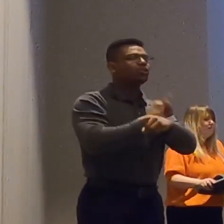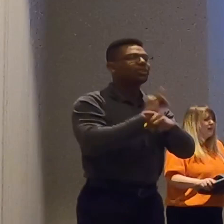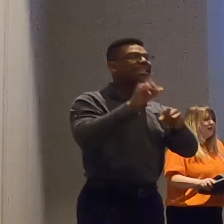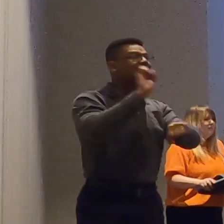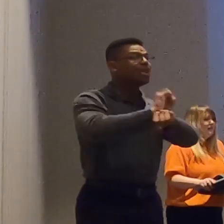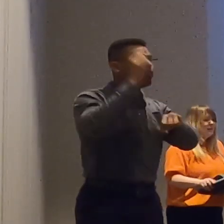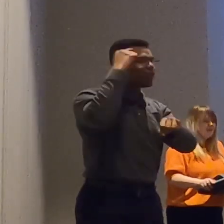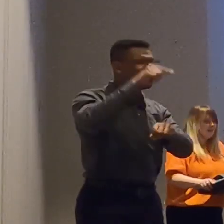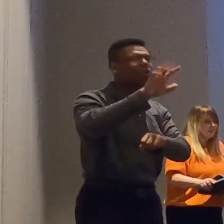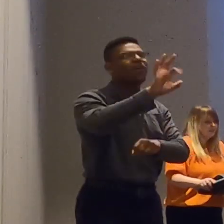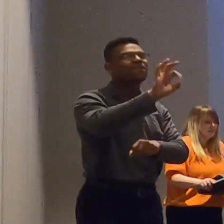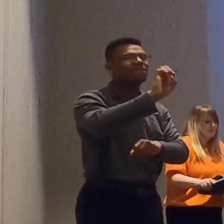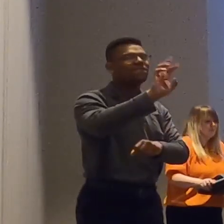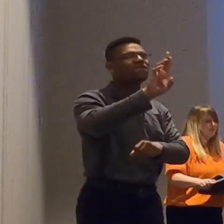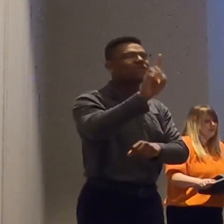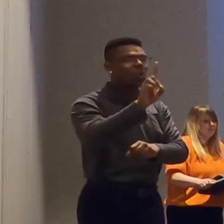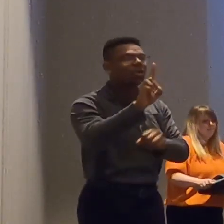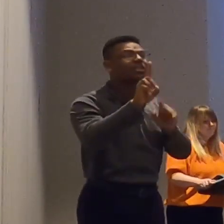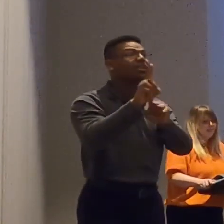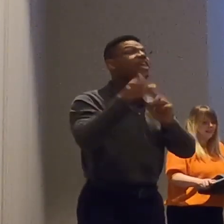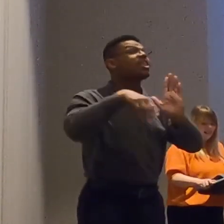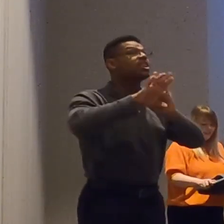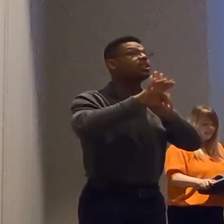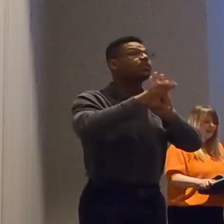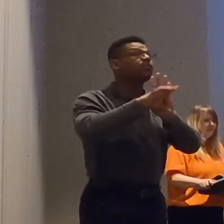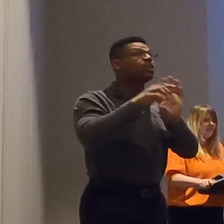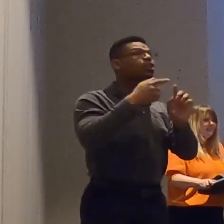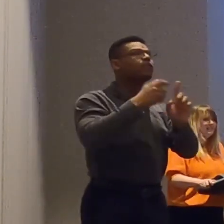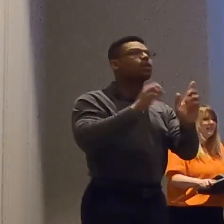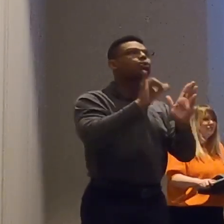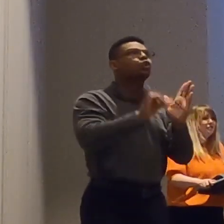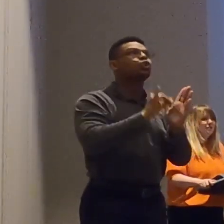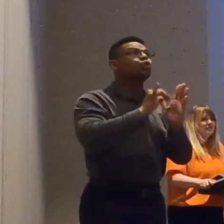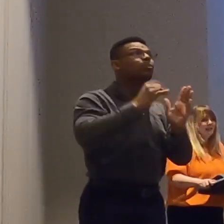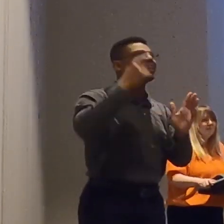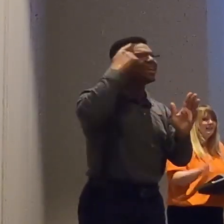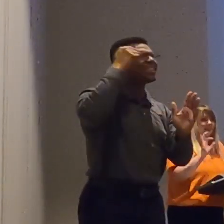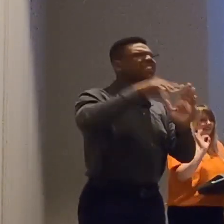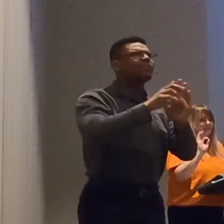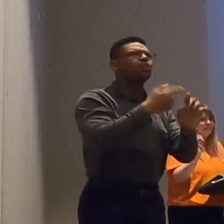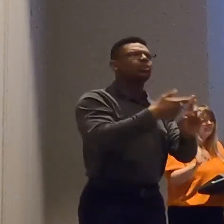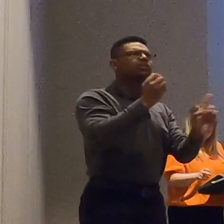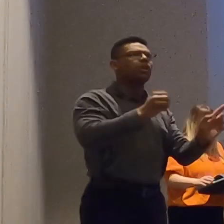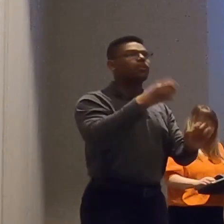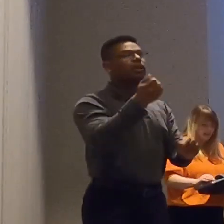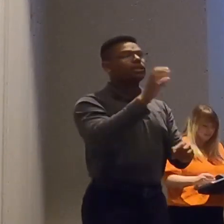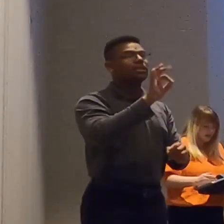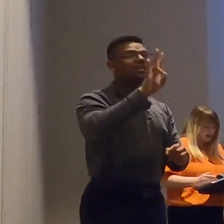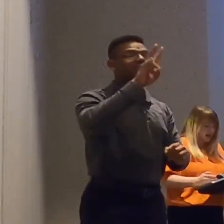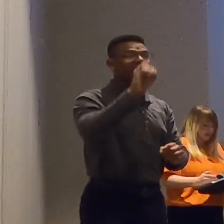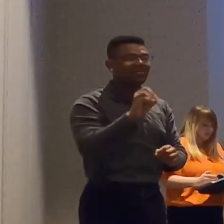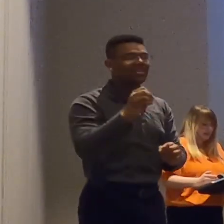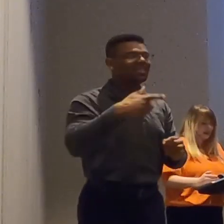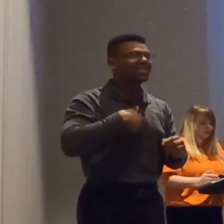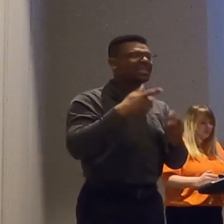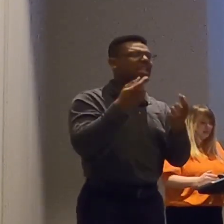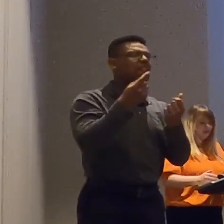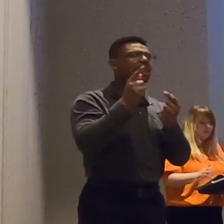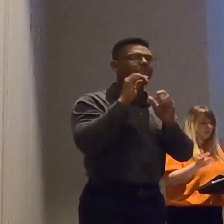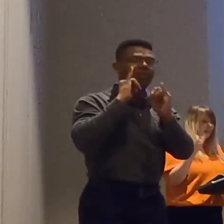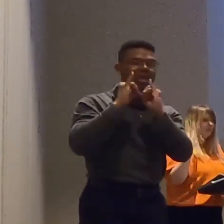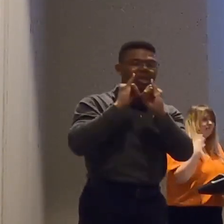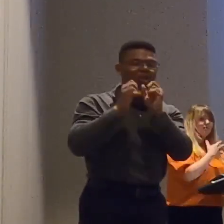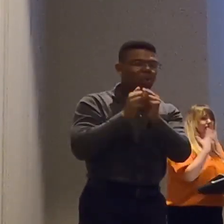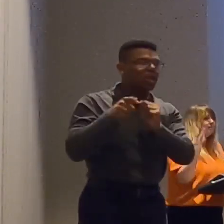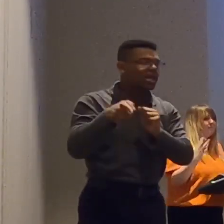there's a video on YouTube from, I think, the 70s that shows him. They did a little snip on him. And that was really